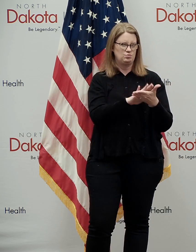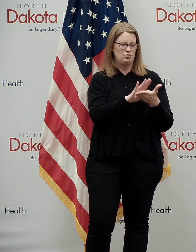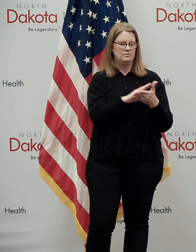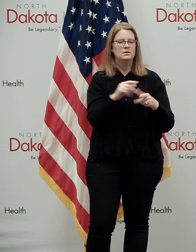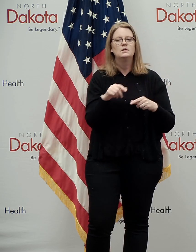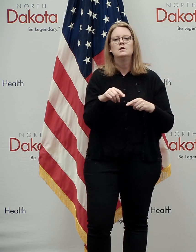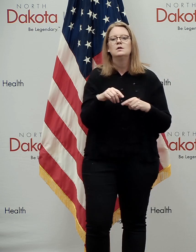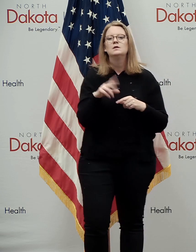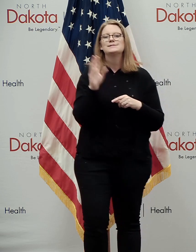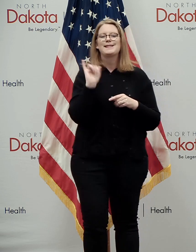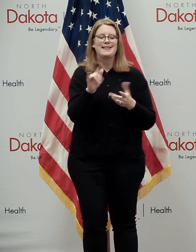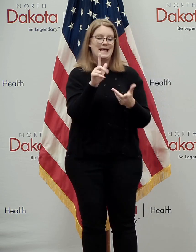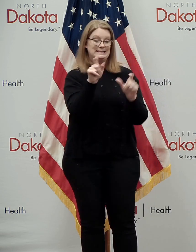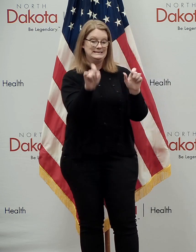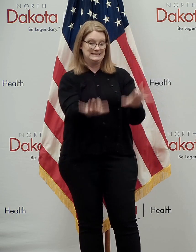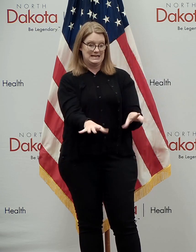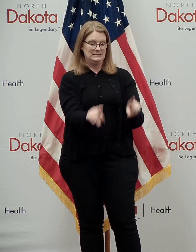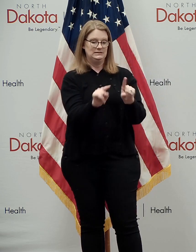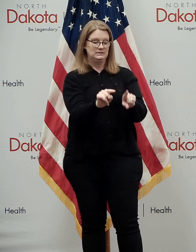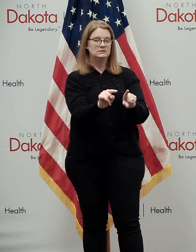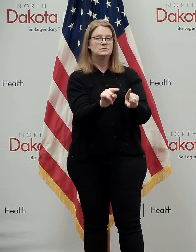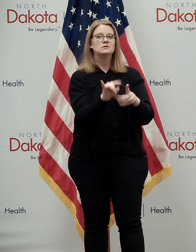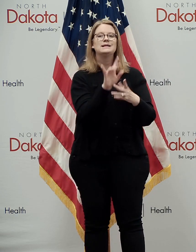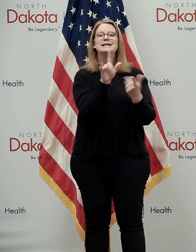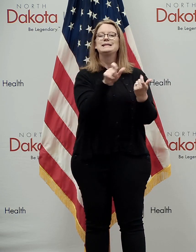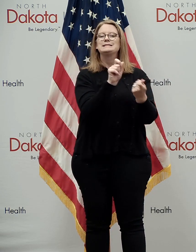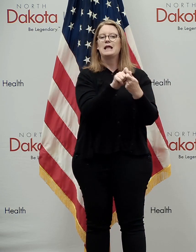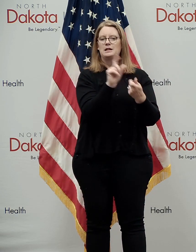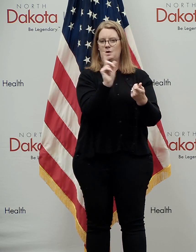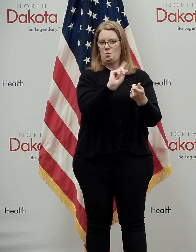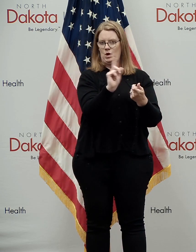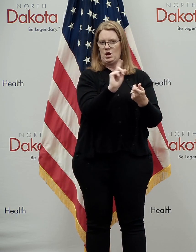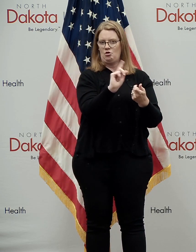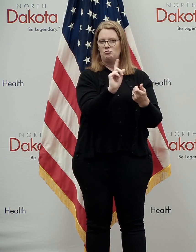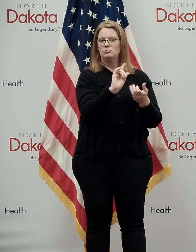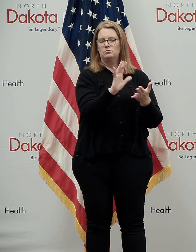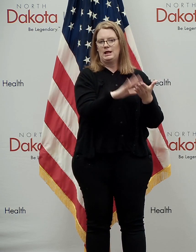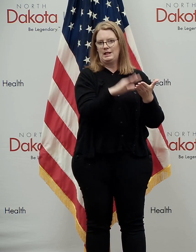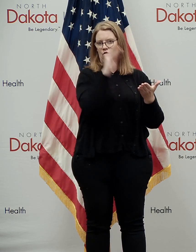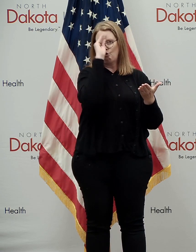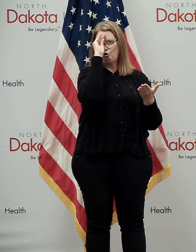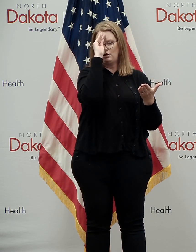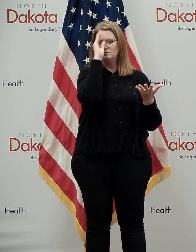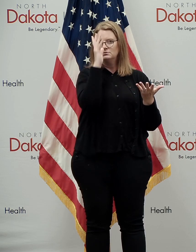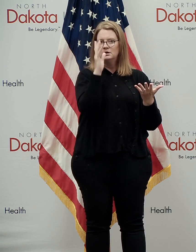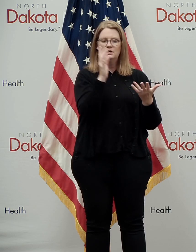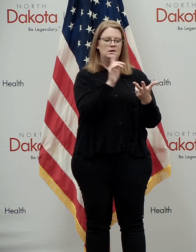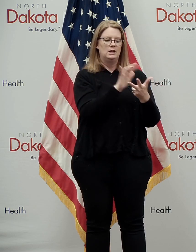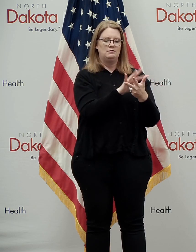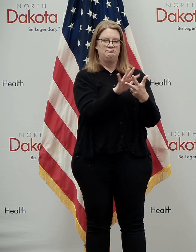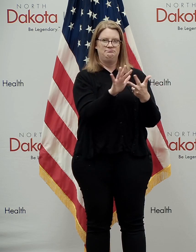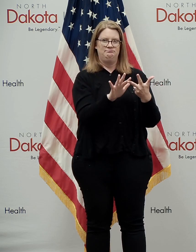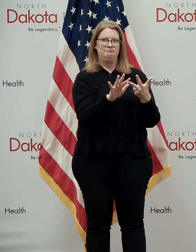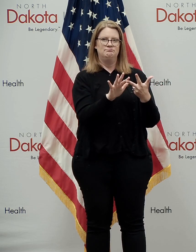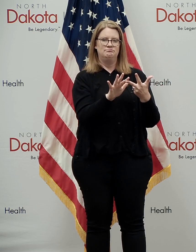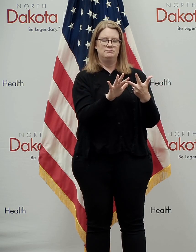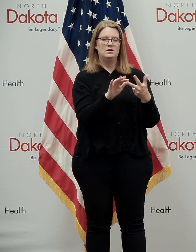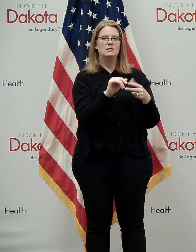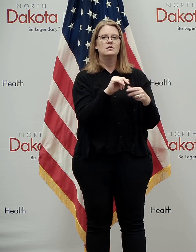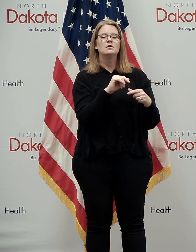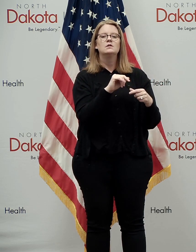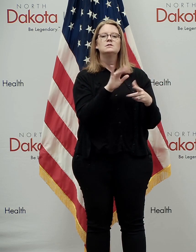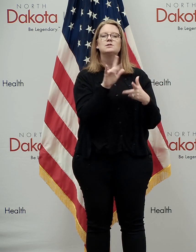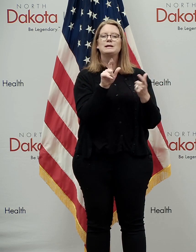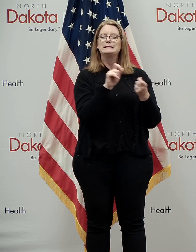tests lets us know precisely as educators where that student is in their learning in each of those content areas, in each of those subject areas. So